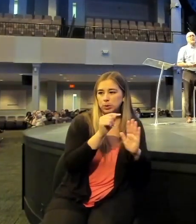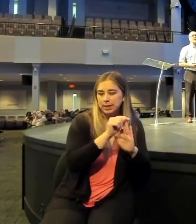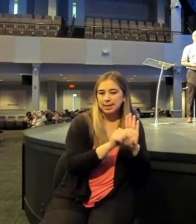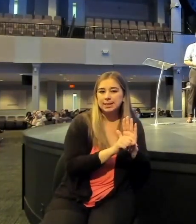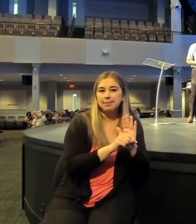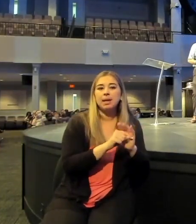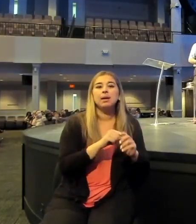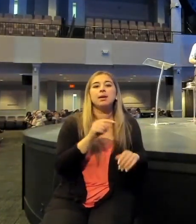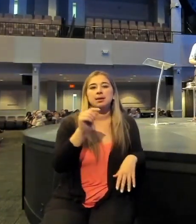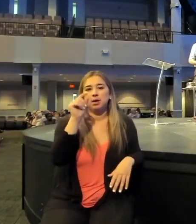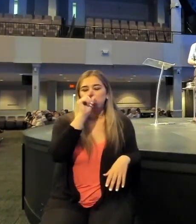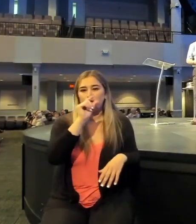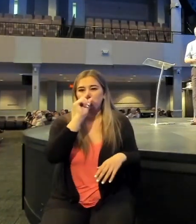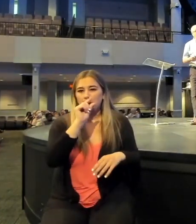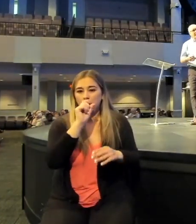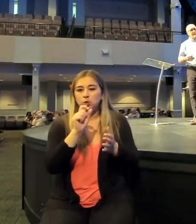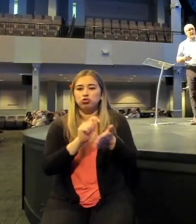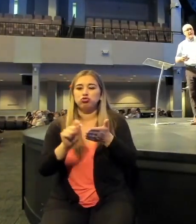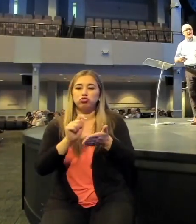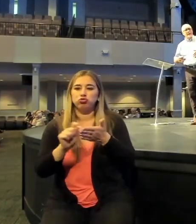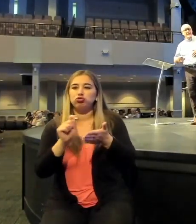Testament. And the Greek was written primarily